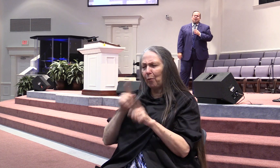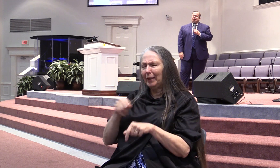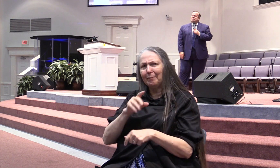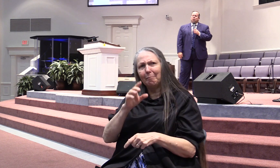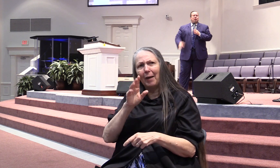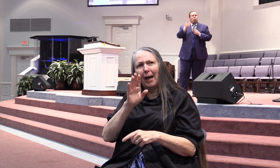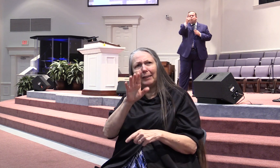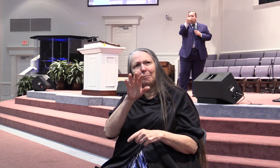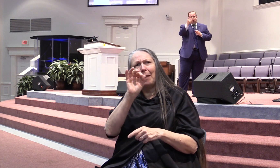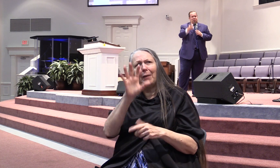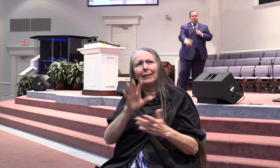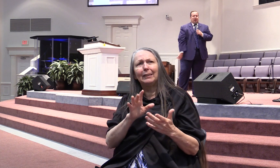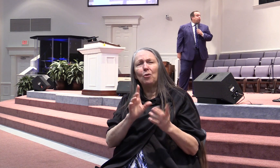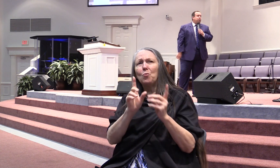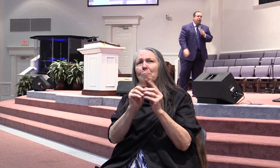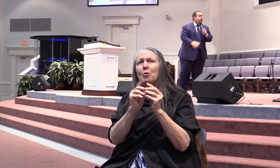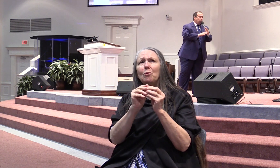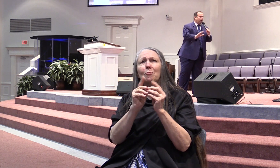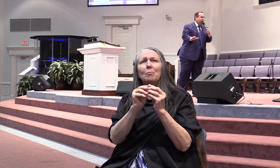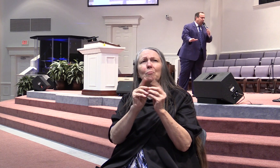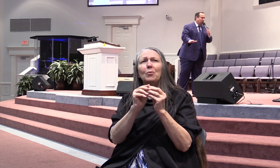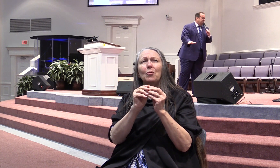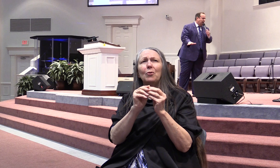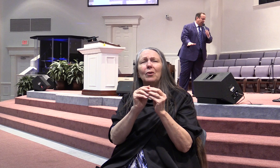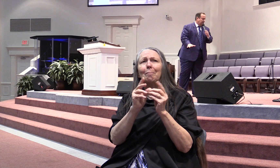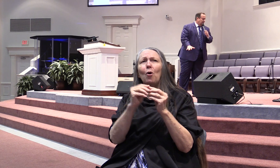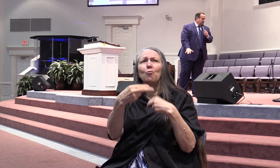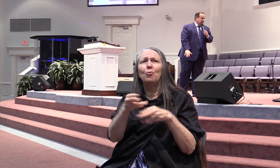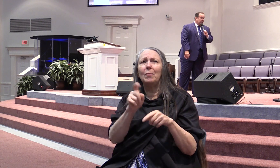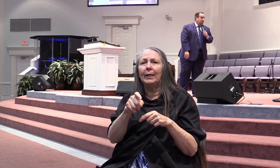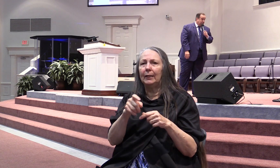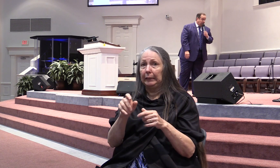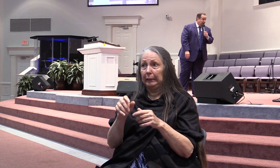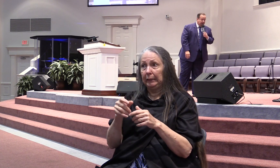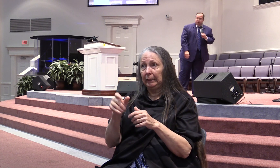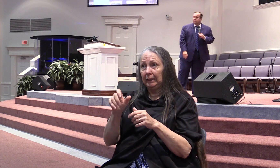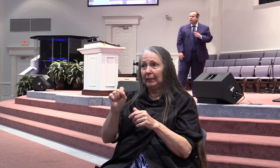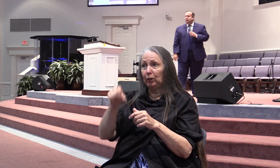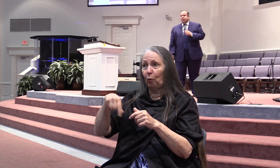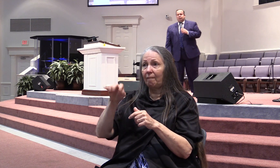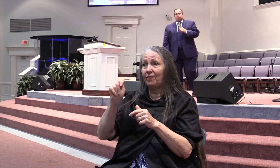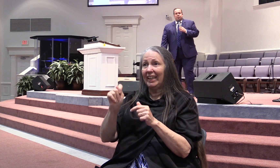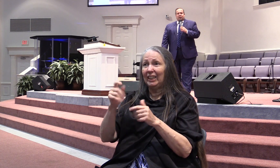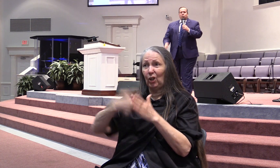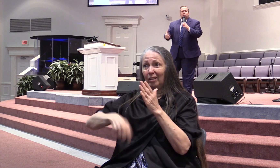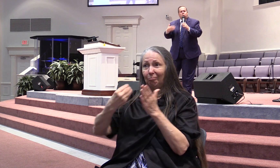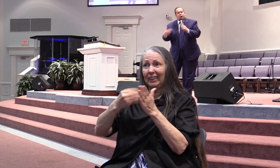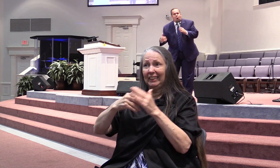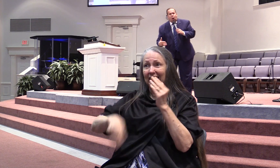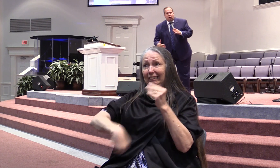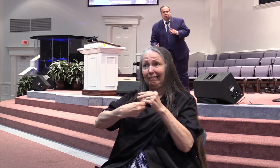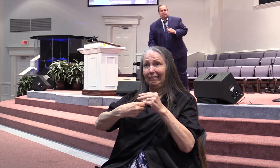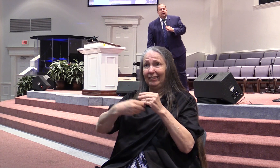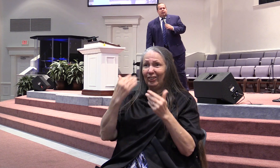Bishop, we need one more. Every square foot costs money. A bunch of it. I said, we need